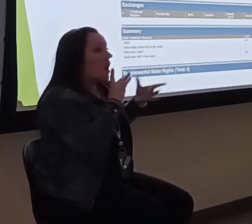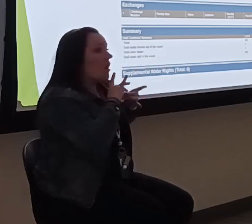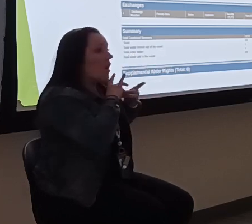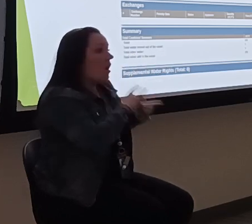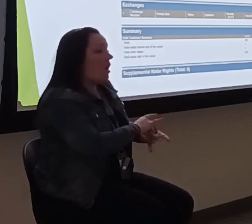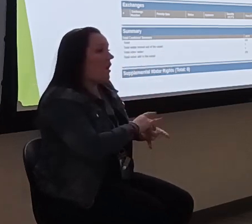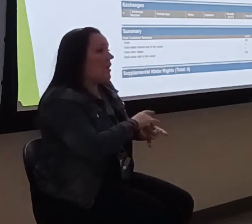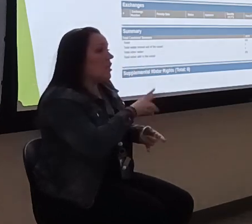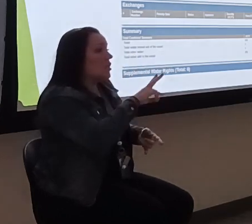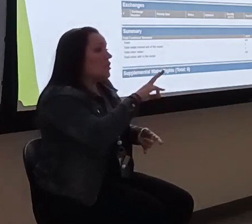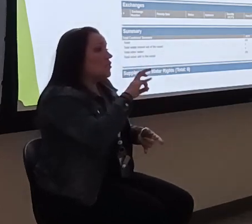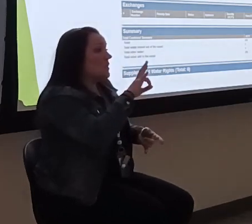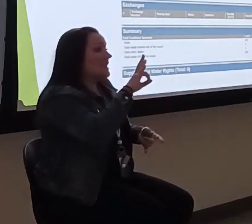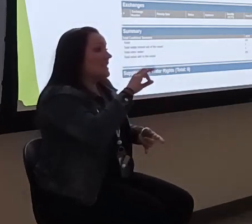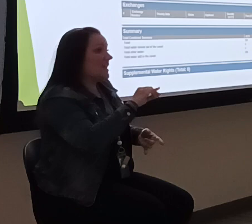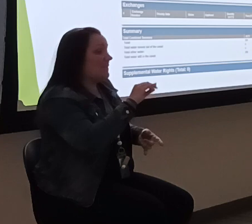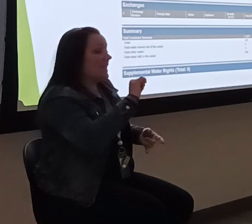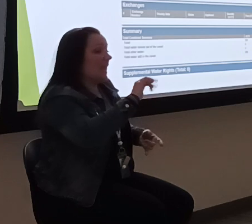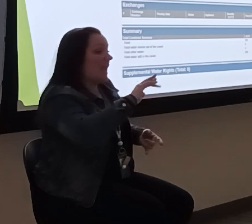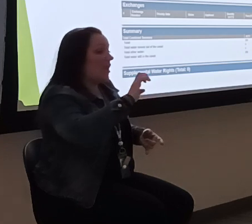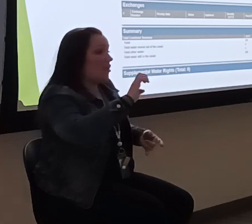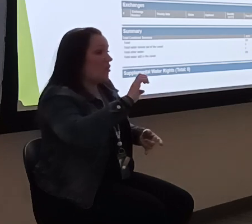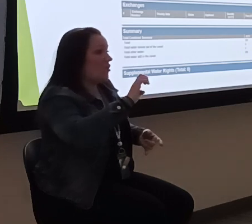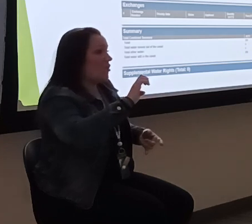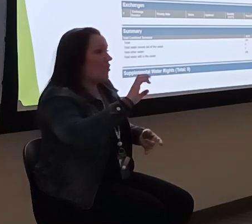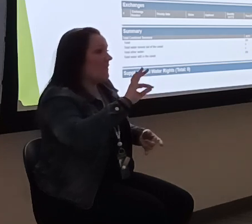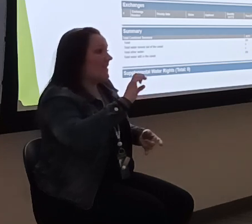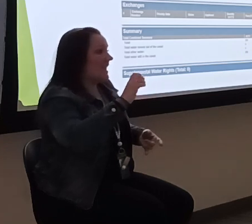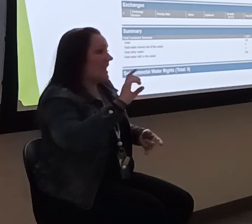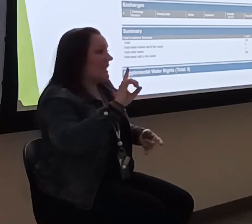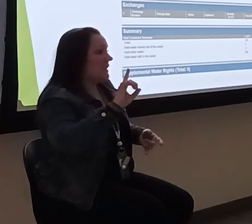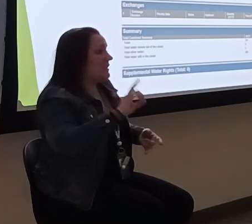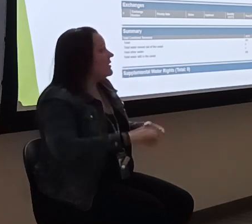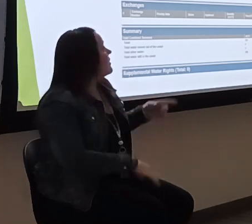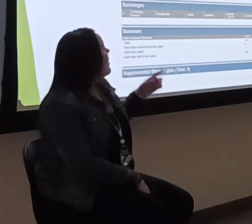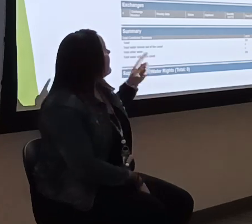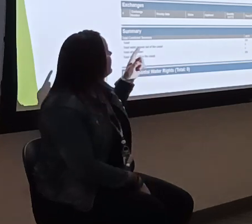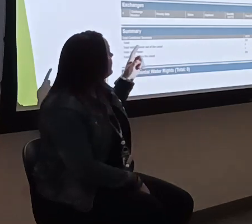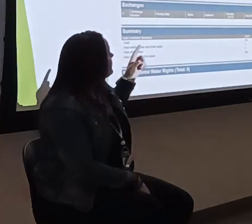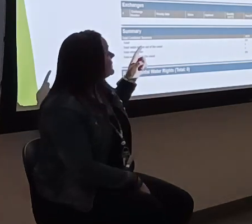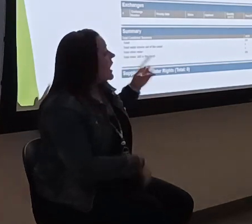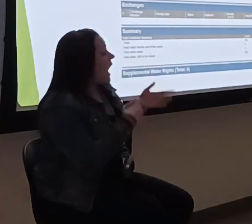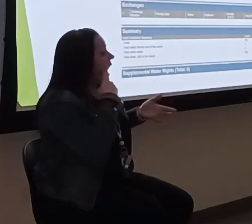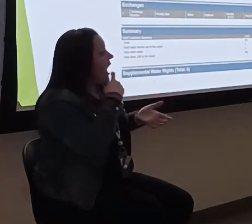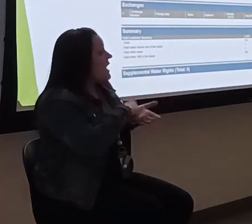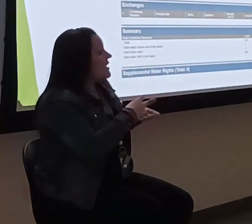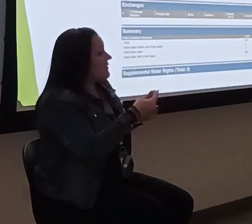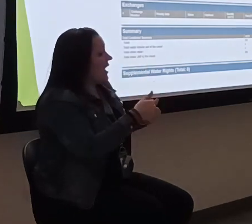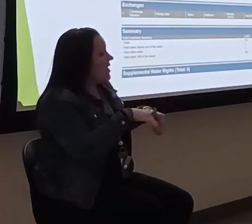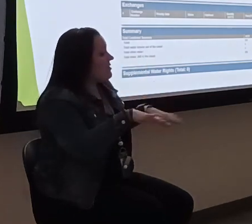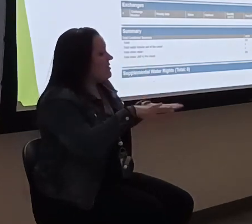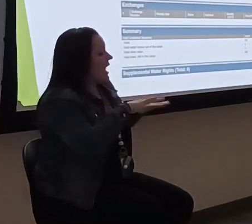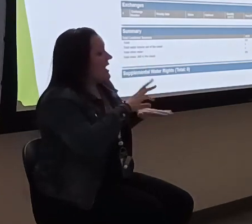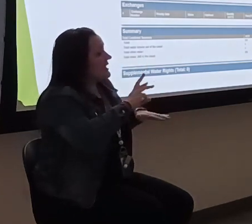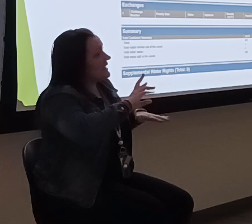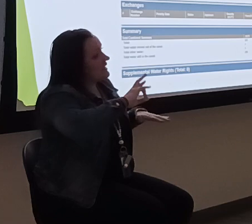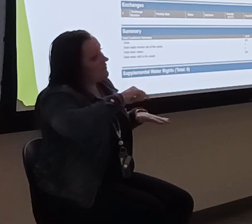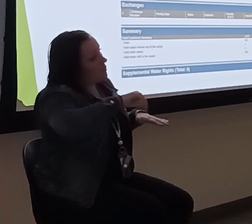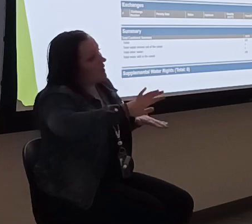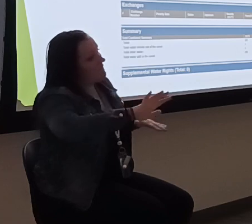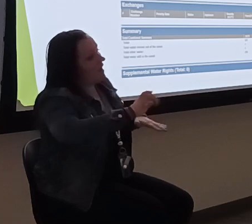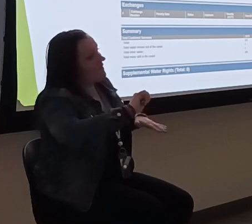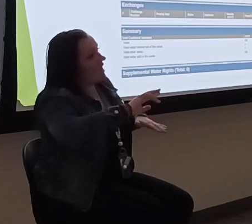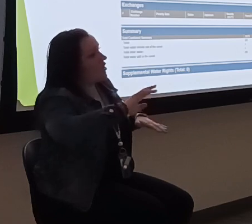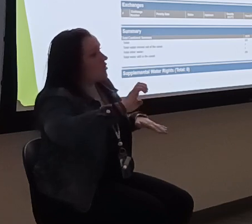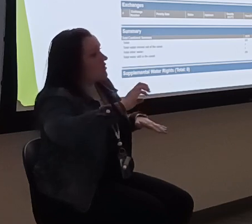right, 270 acre-feet of water. It identifies the land irrigated, the 67.5 acres